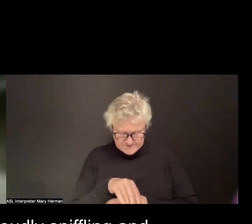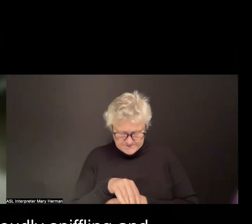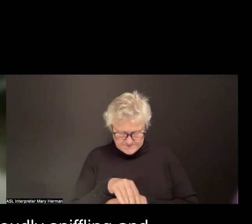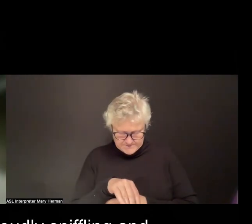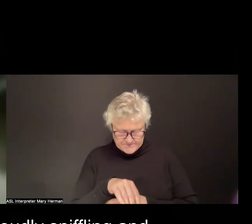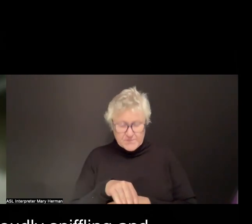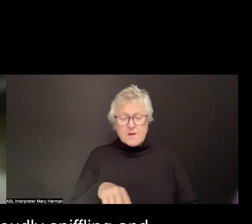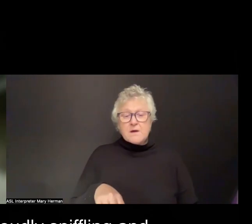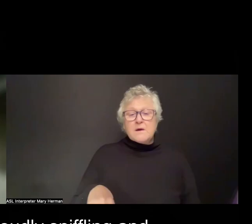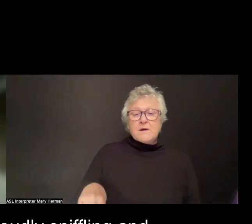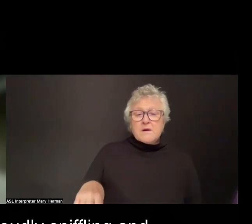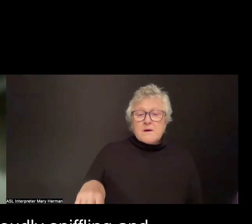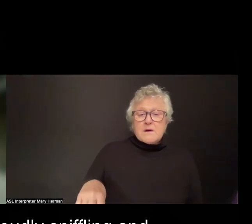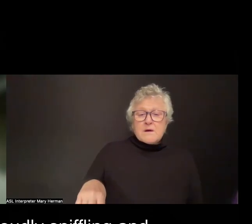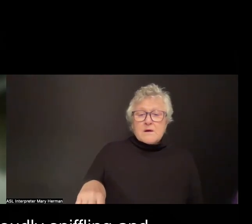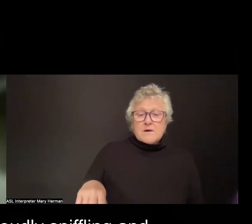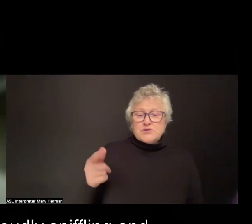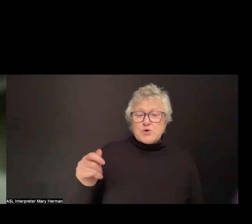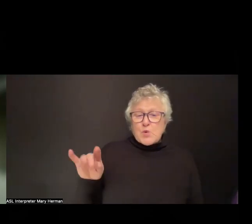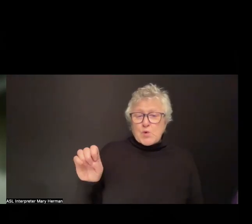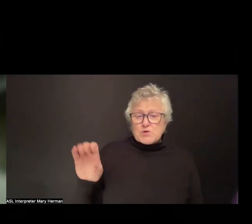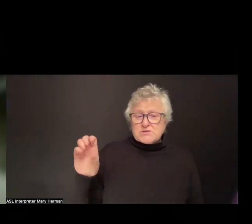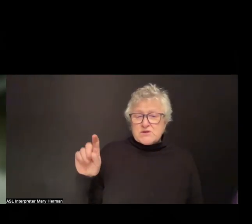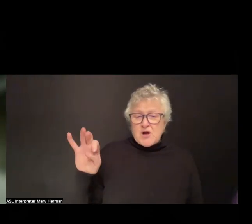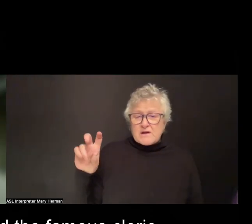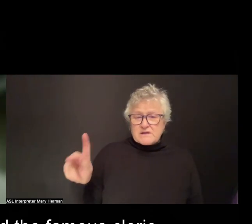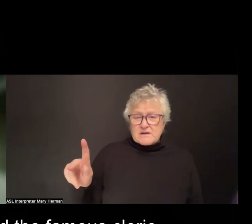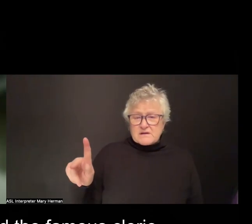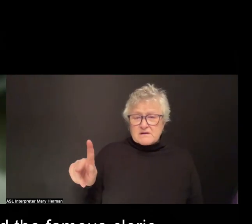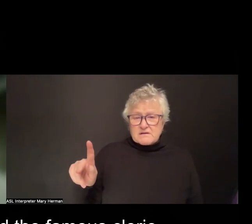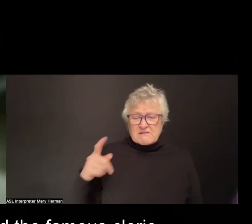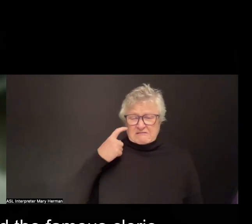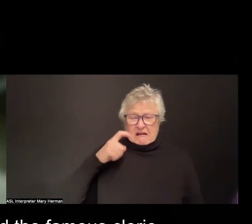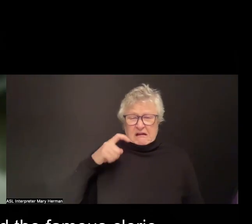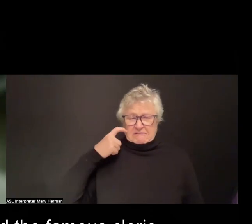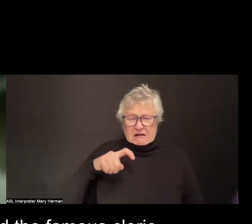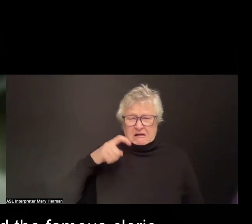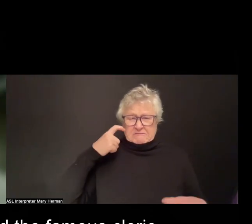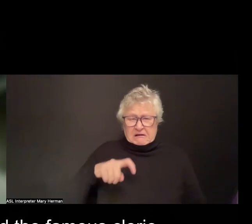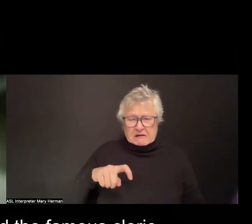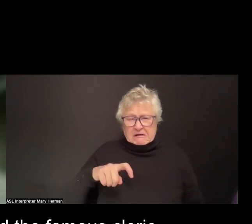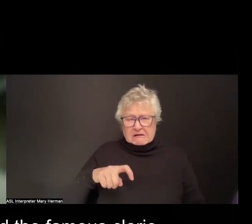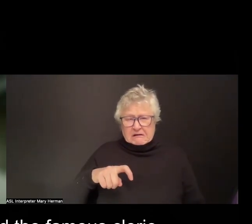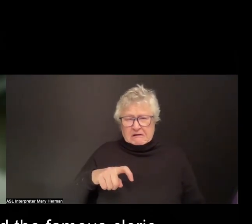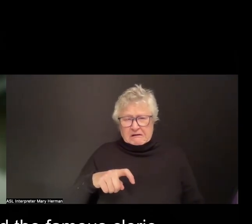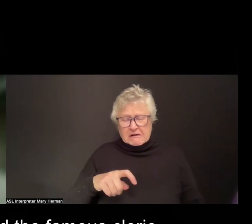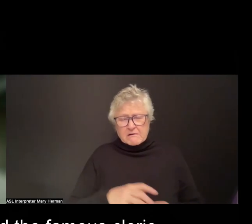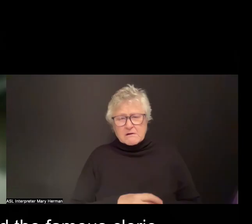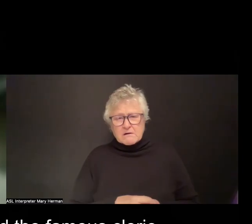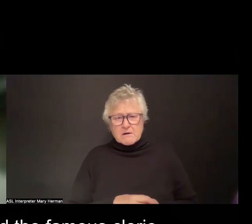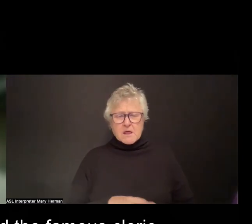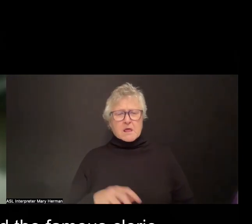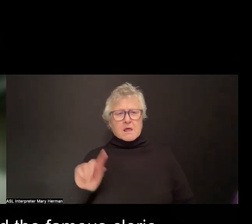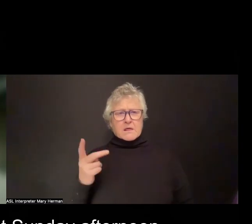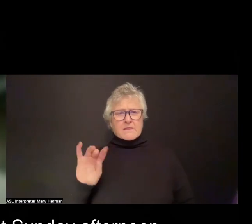Condick loudly sniffling and wiping his wet nose on a sleeve. "They die," intoned the famous cleric,